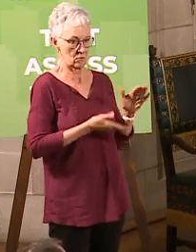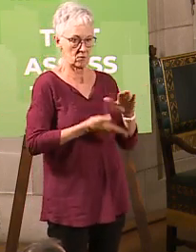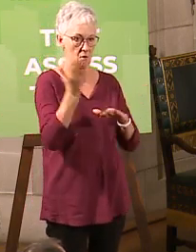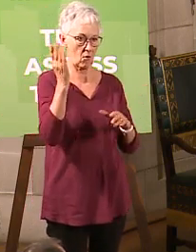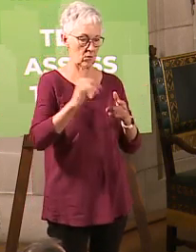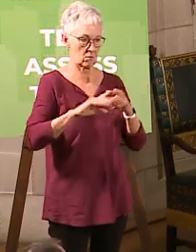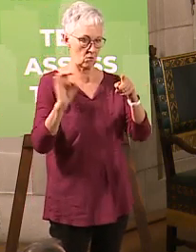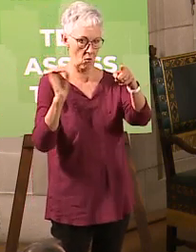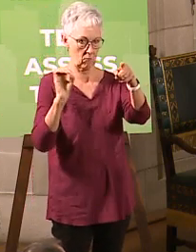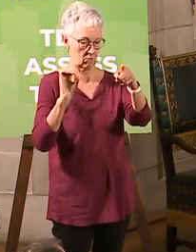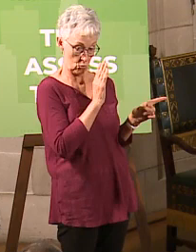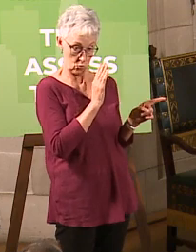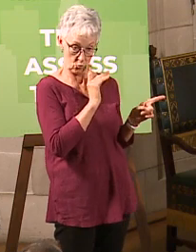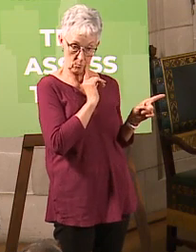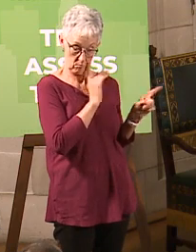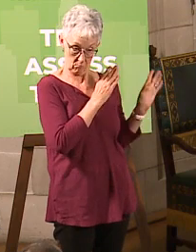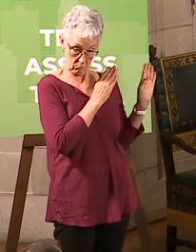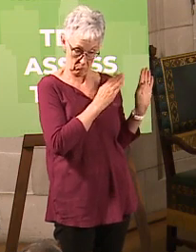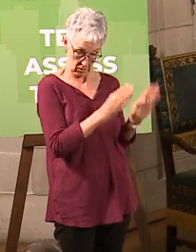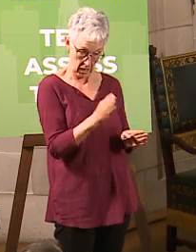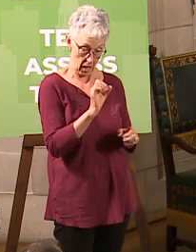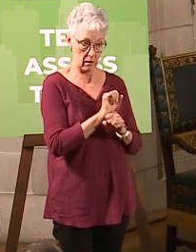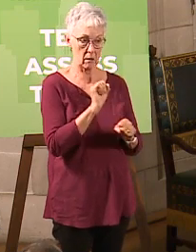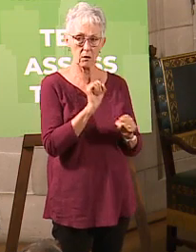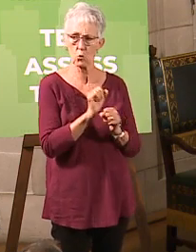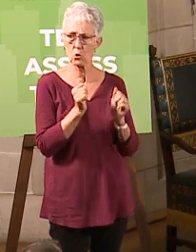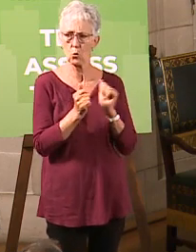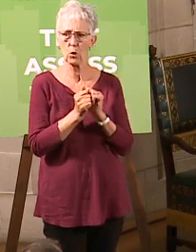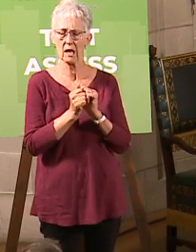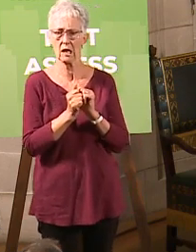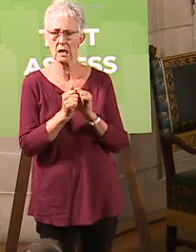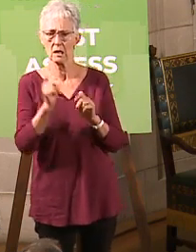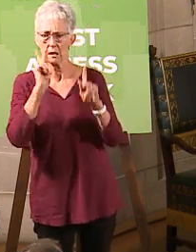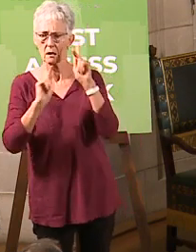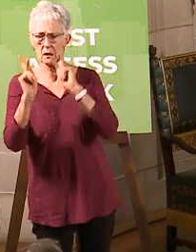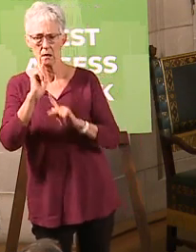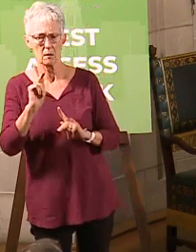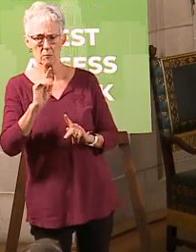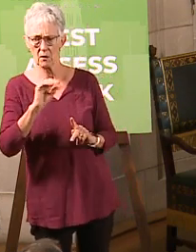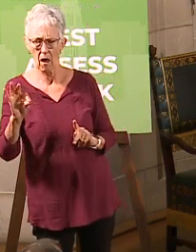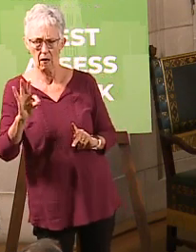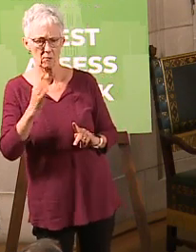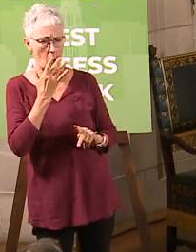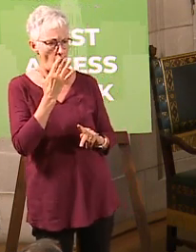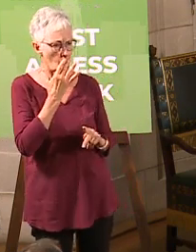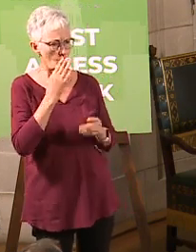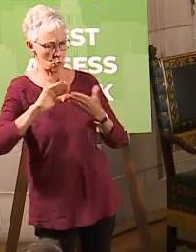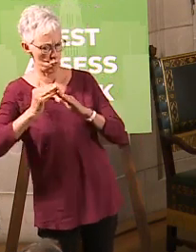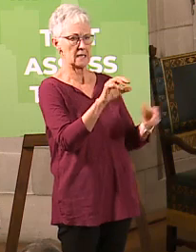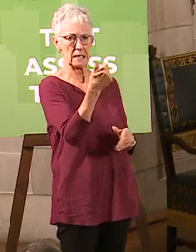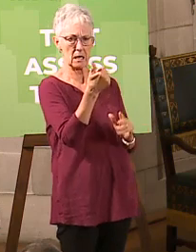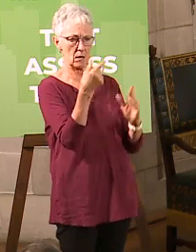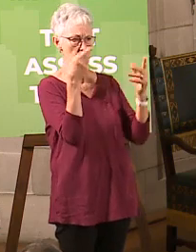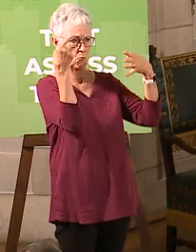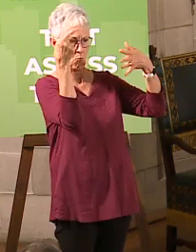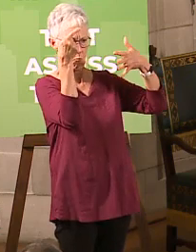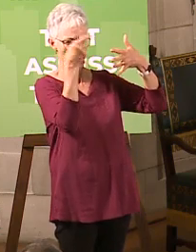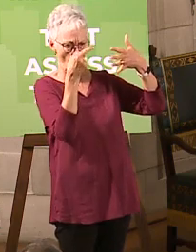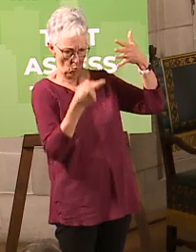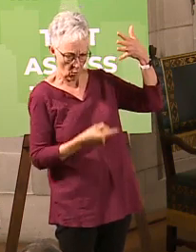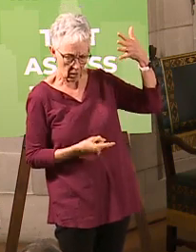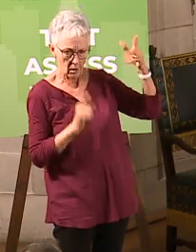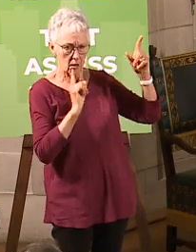proactively, that the First Amendment rights here outweighed the concerns with regard to the pandemic. All right, and so since Taylor has walked off,